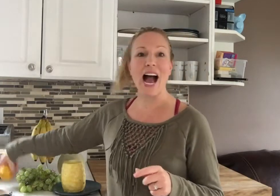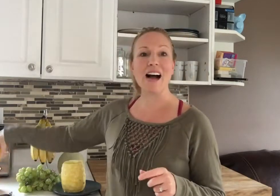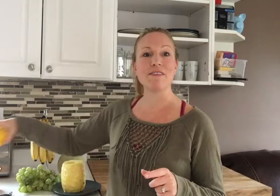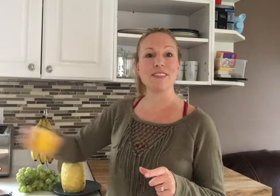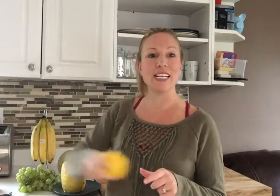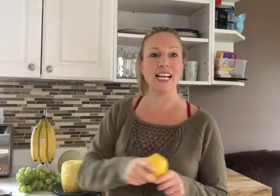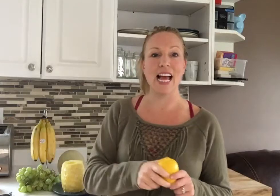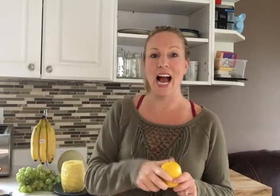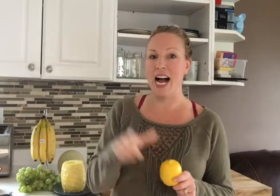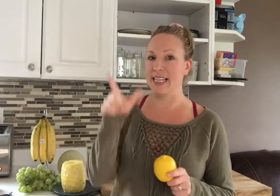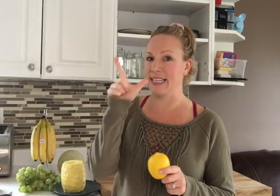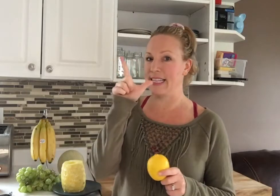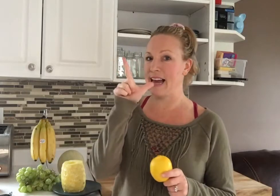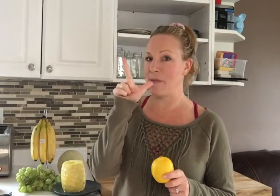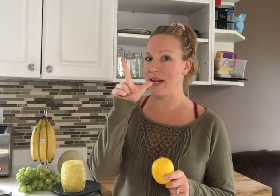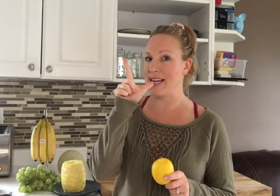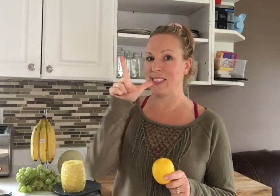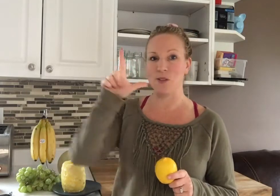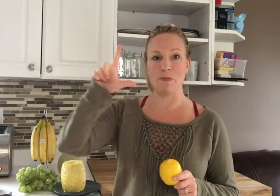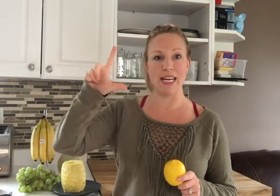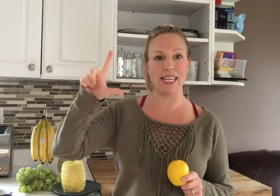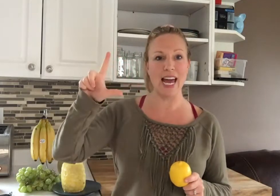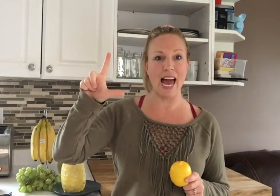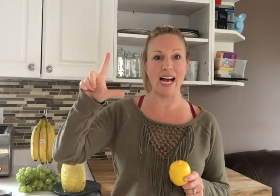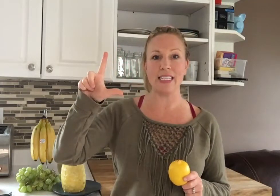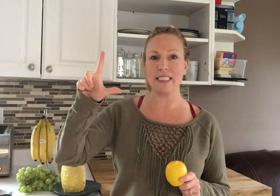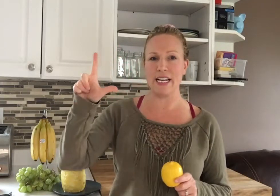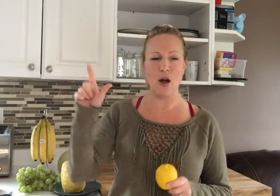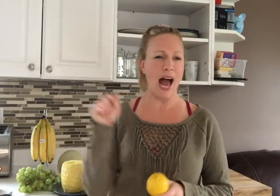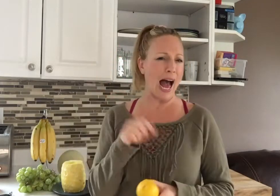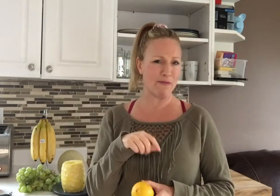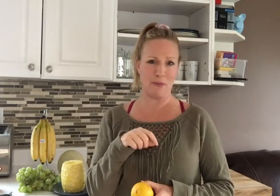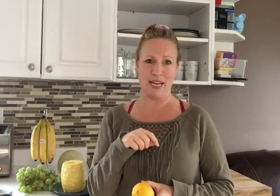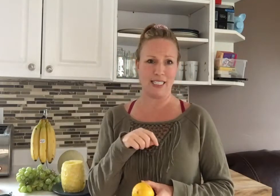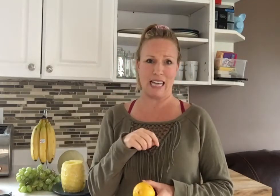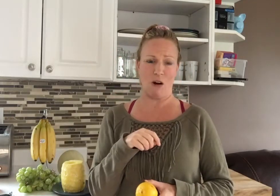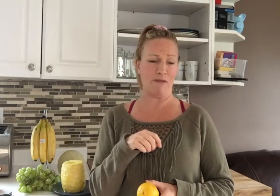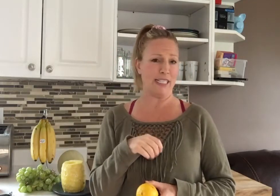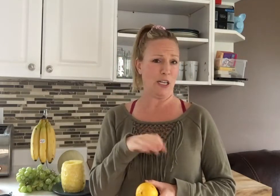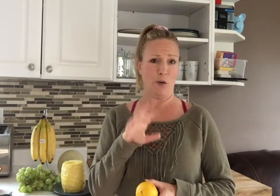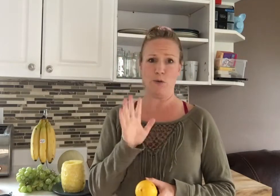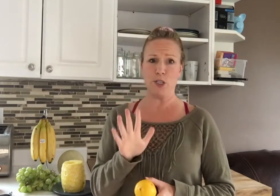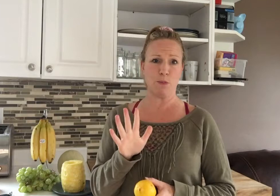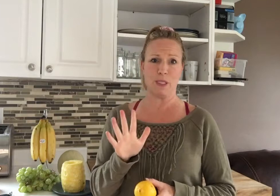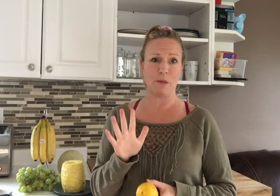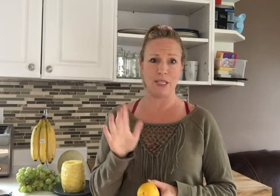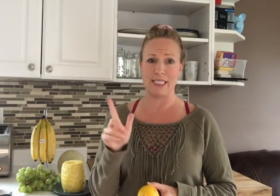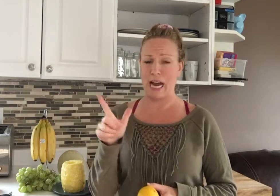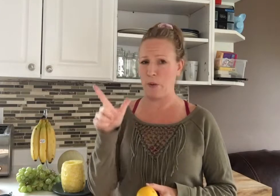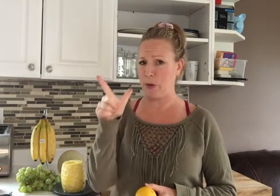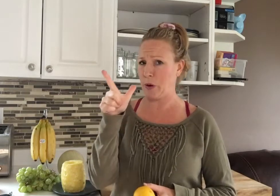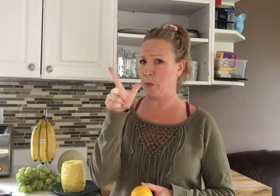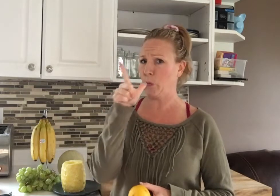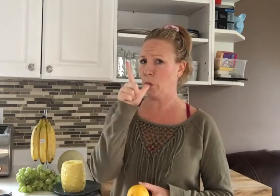have a lemon. So you make the L and you have to make a sour face, like you've just put something sour in your mouth.